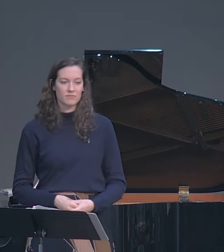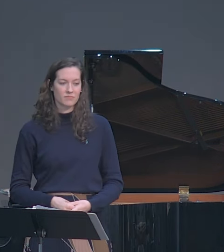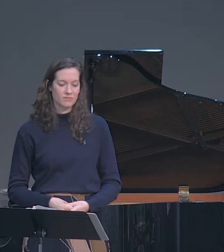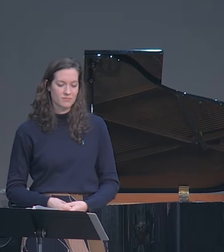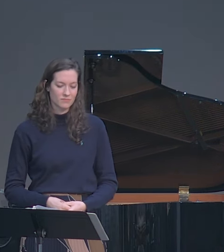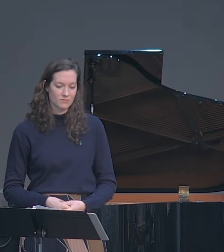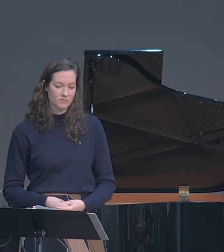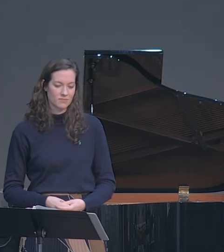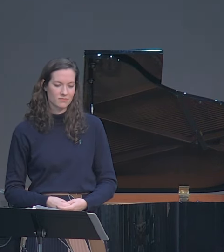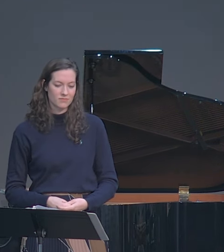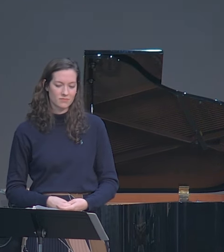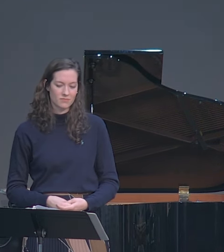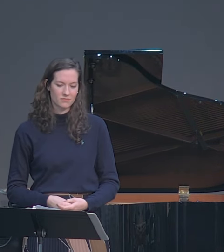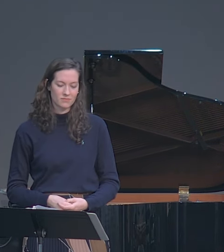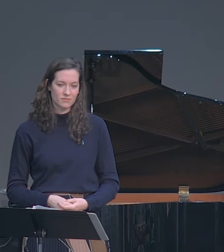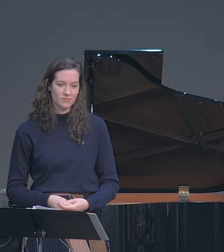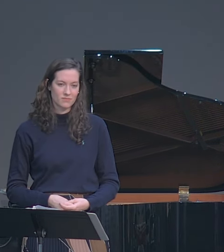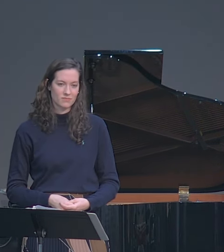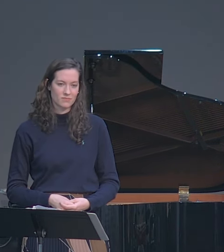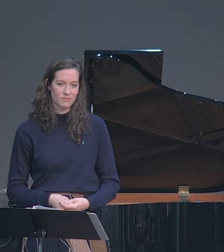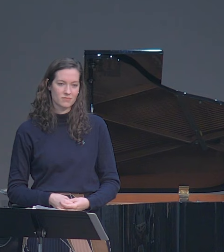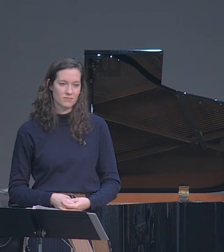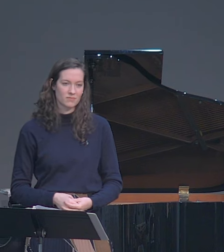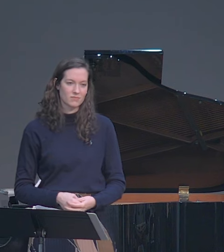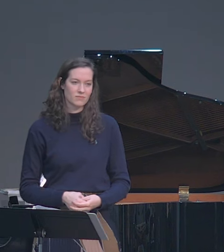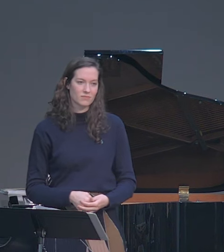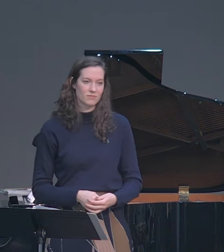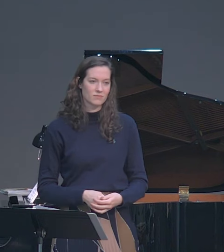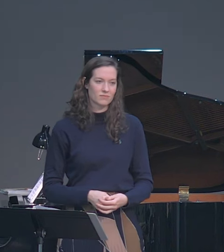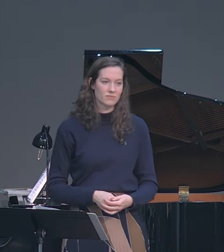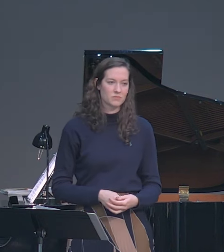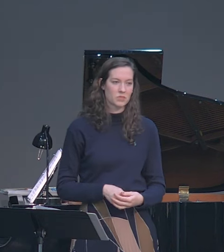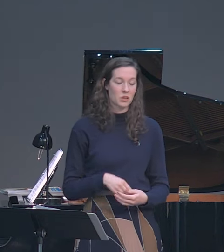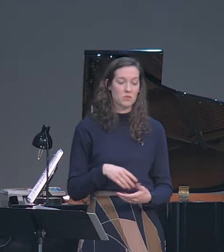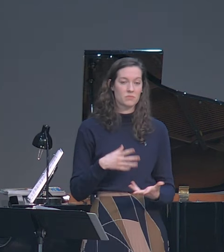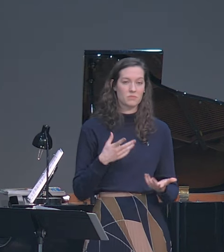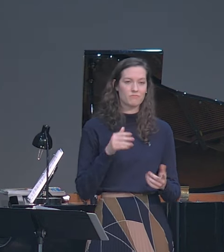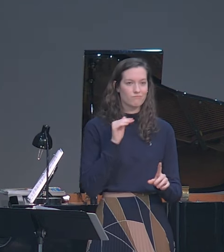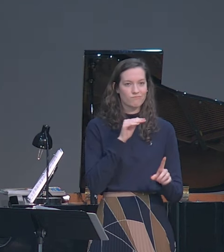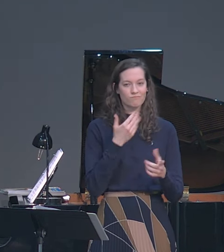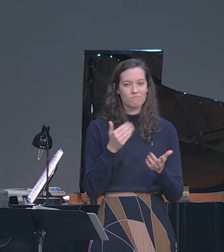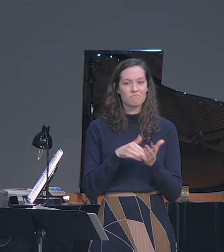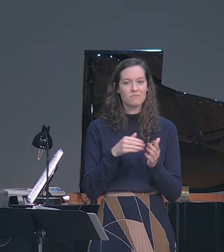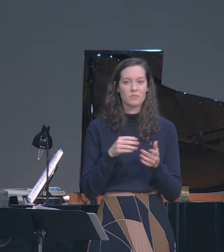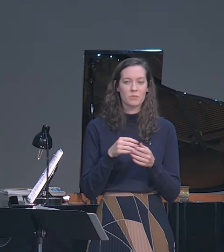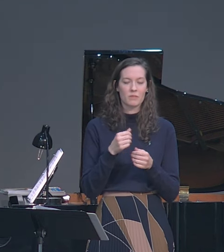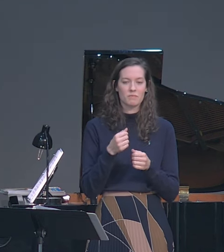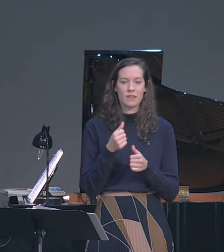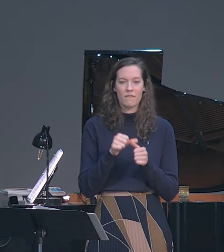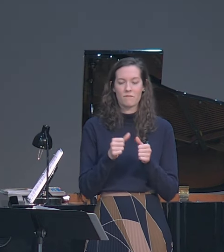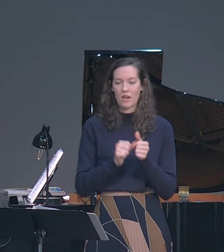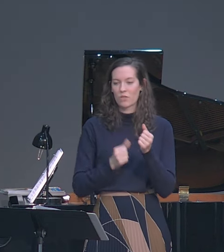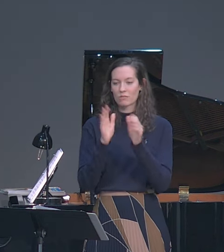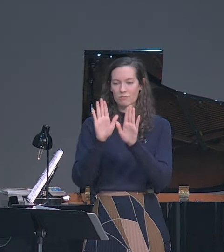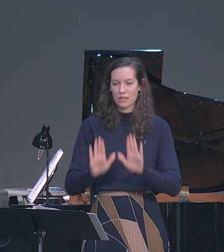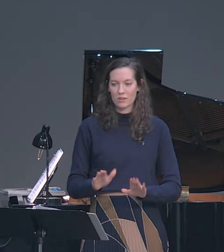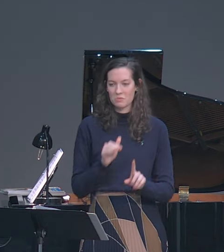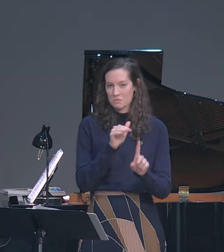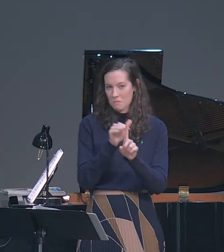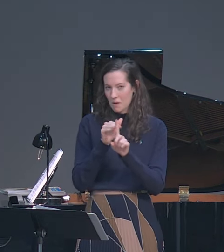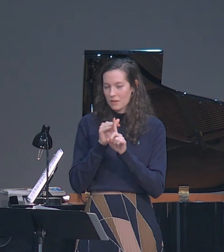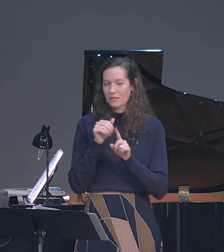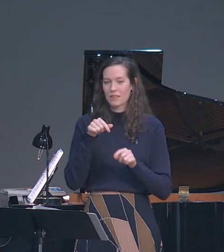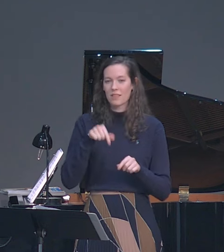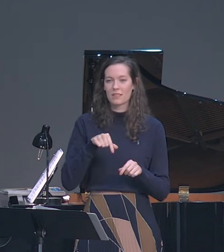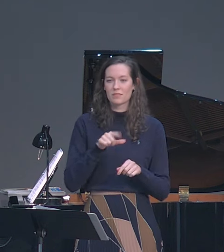is something that is for believers. So if you're a born-again Christian, we invite you to participate